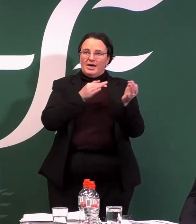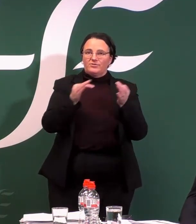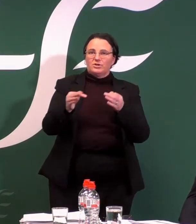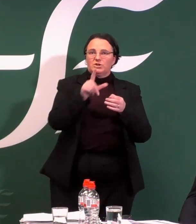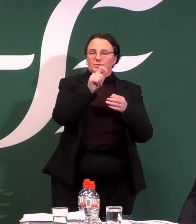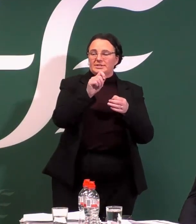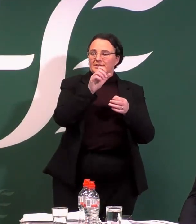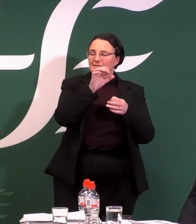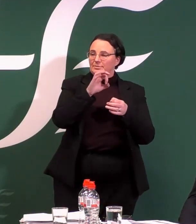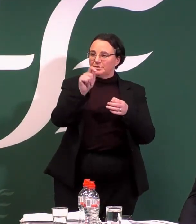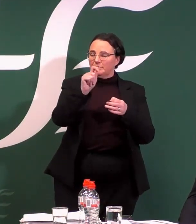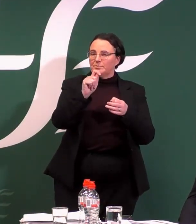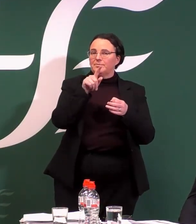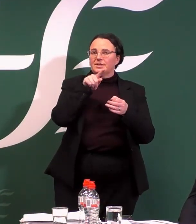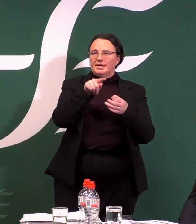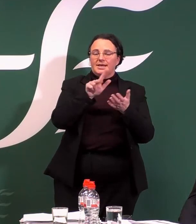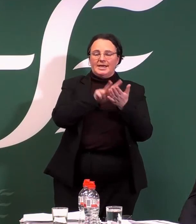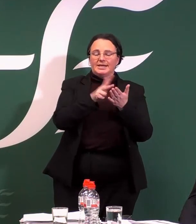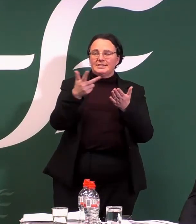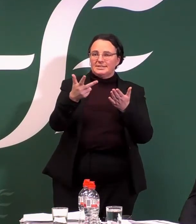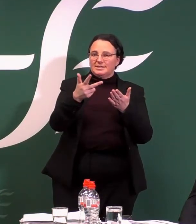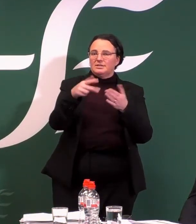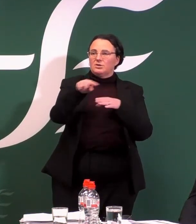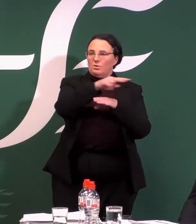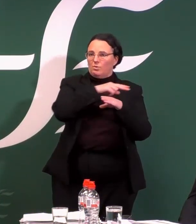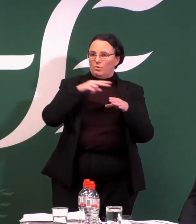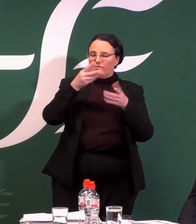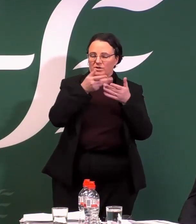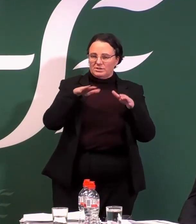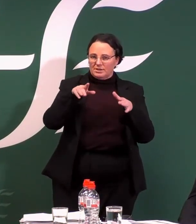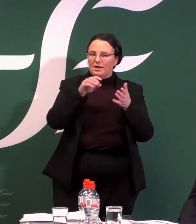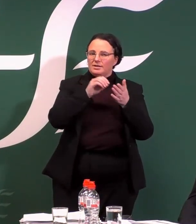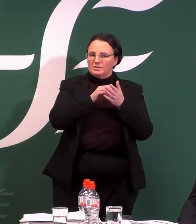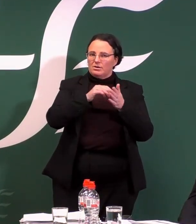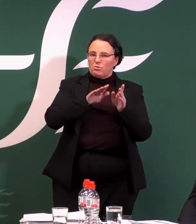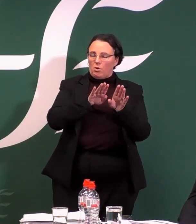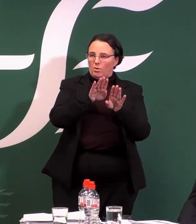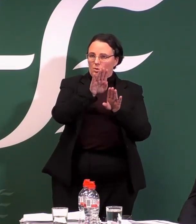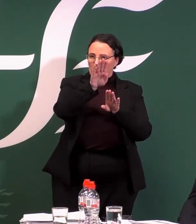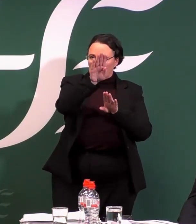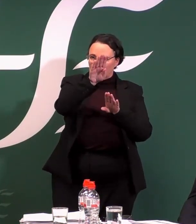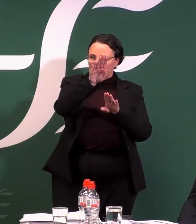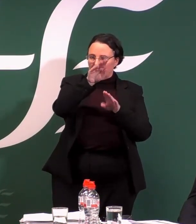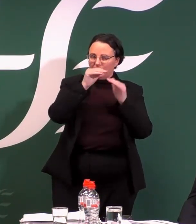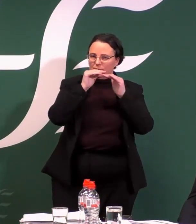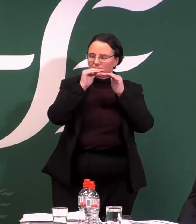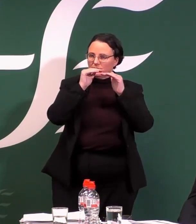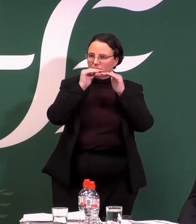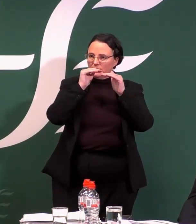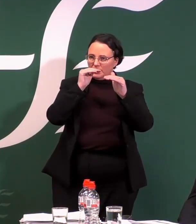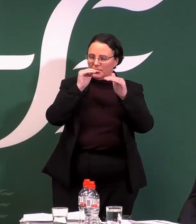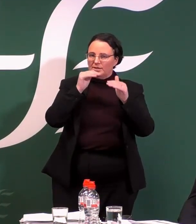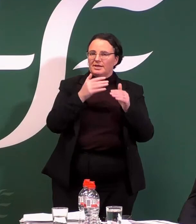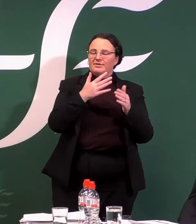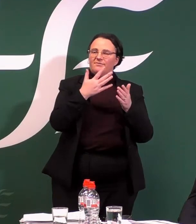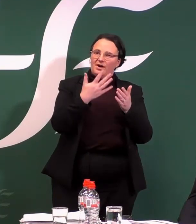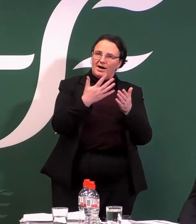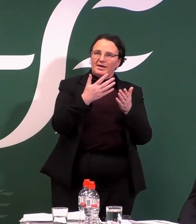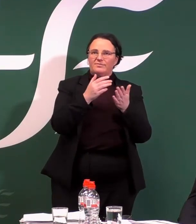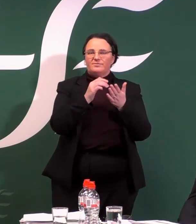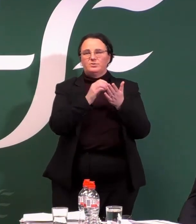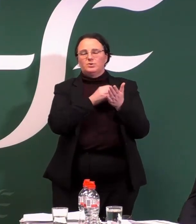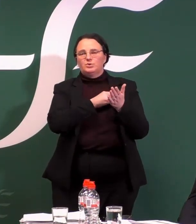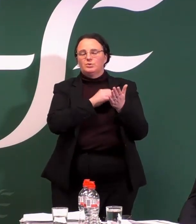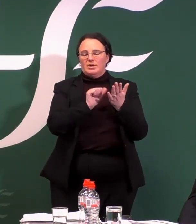the 20th, it was the adult 18 plus that rose first, followed by a lag effect, and then those children aged between 5 and 11 followed after. And